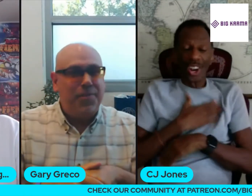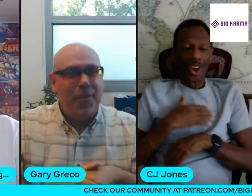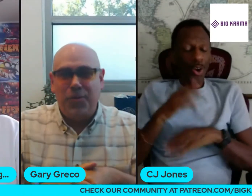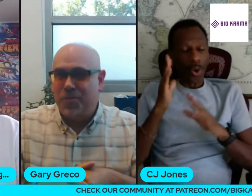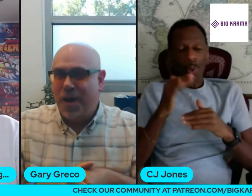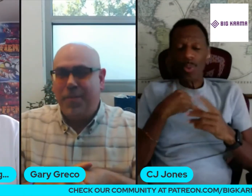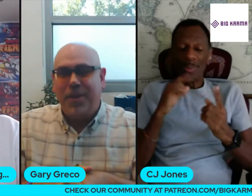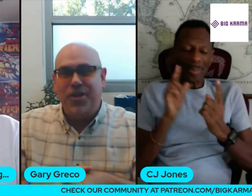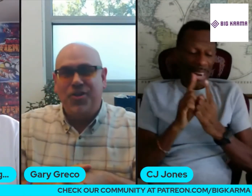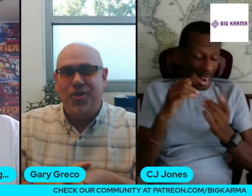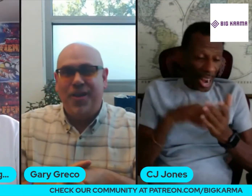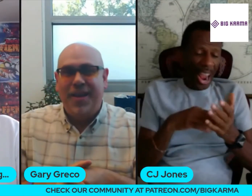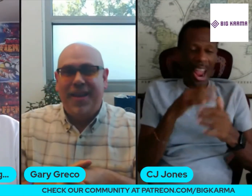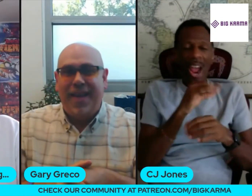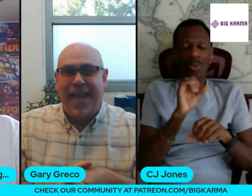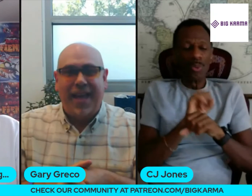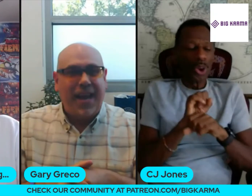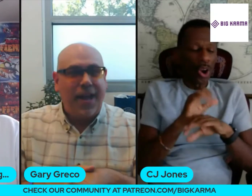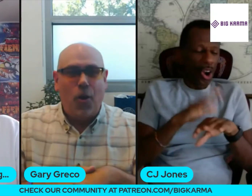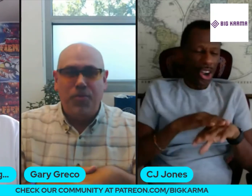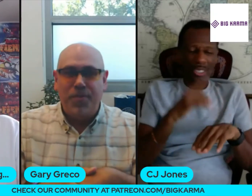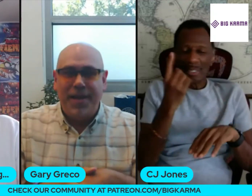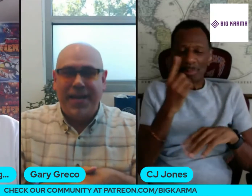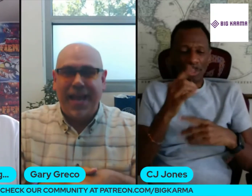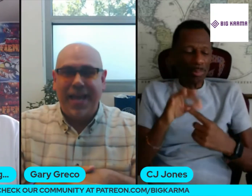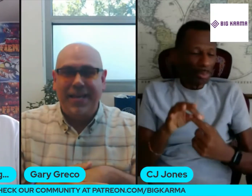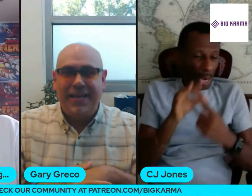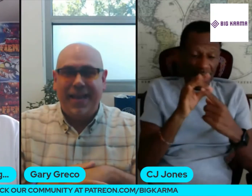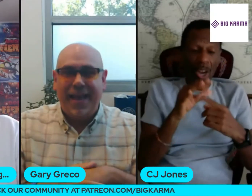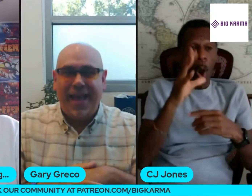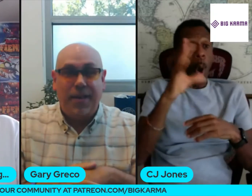Yes, it was my pleasure, and I hope to meet